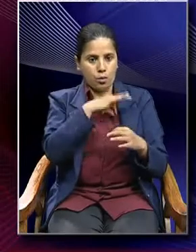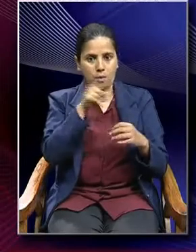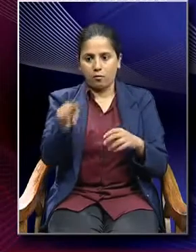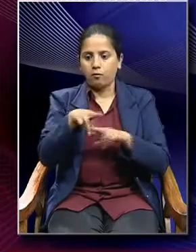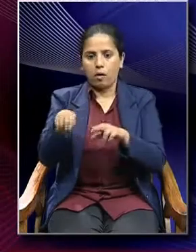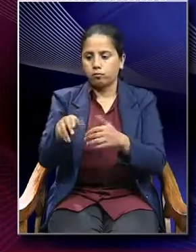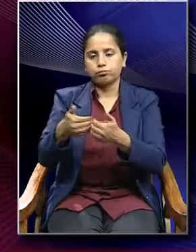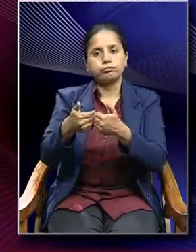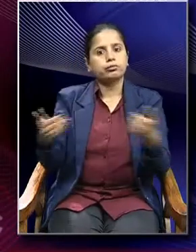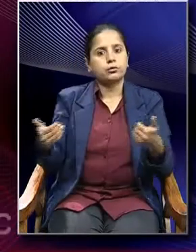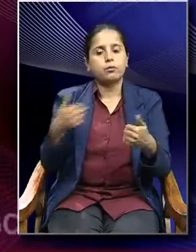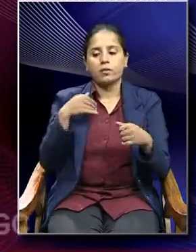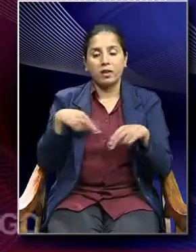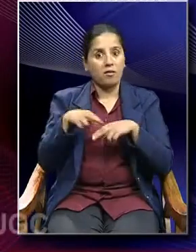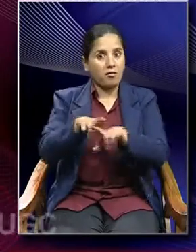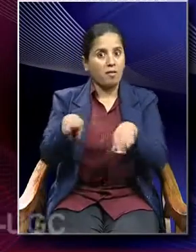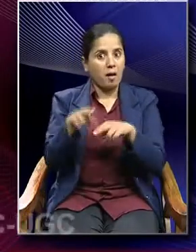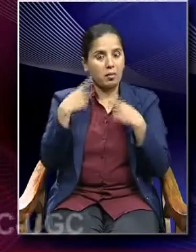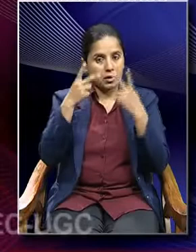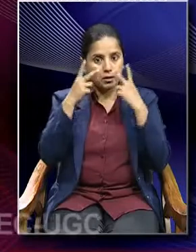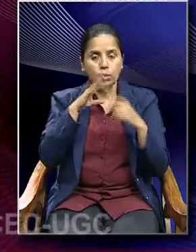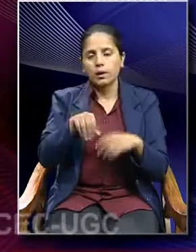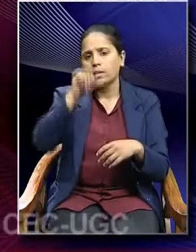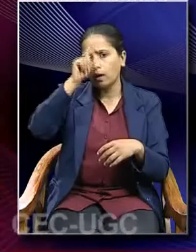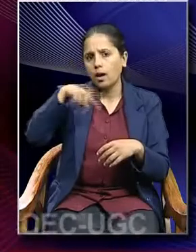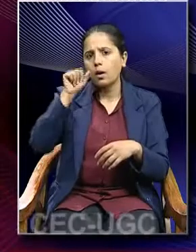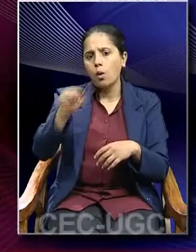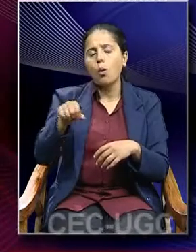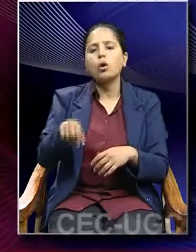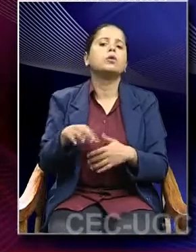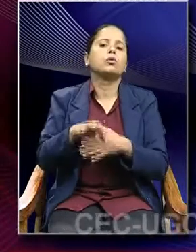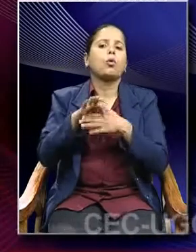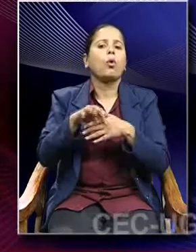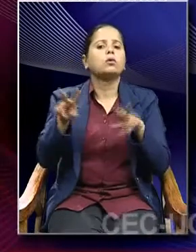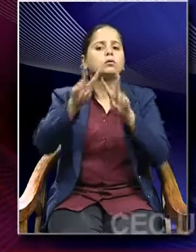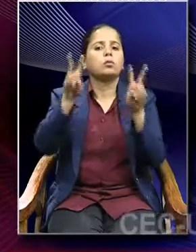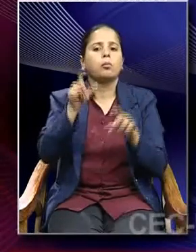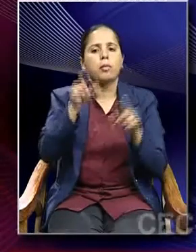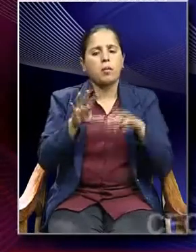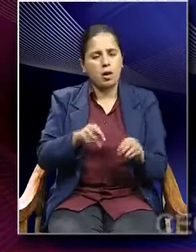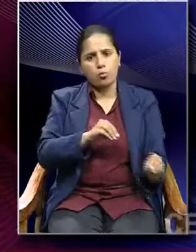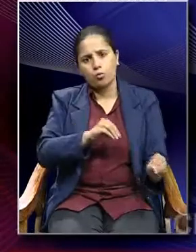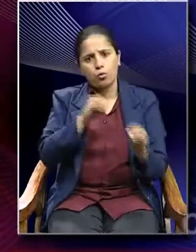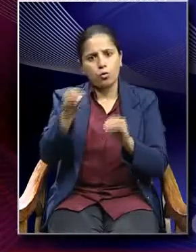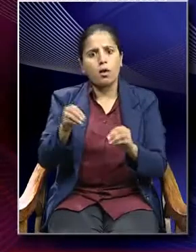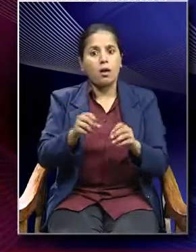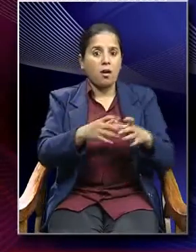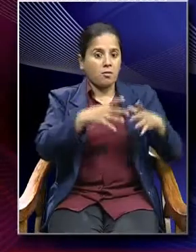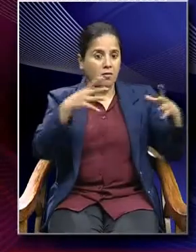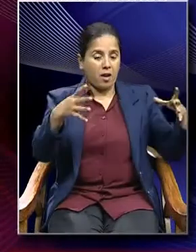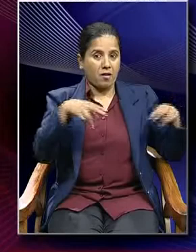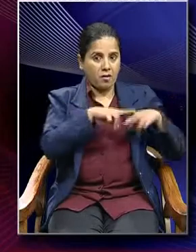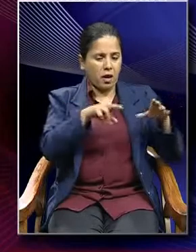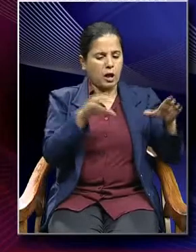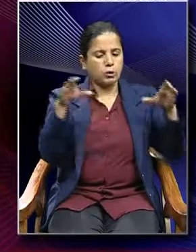the institution of family in the Indian context, there were people who were moving from large size family to